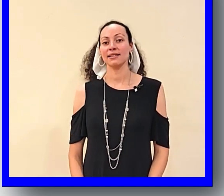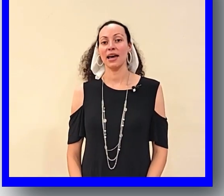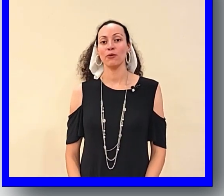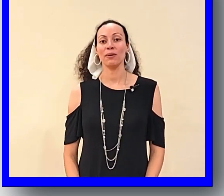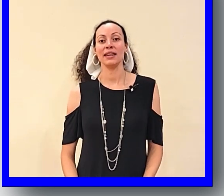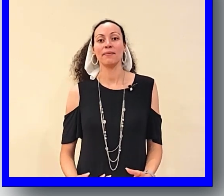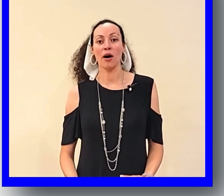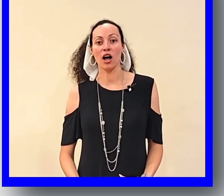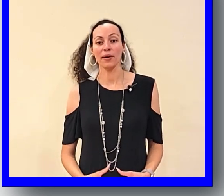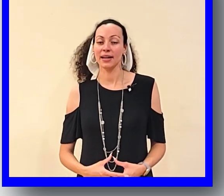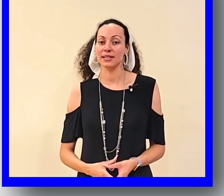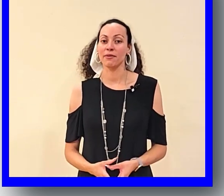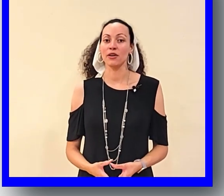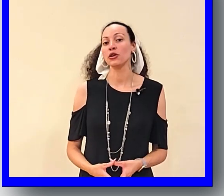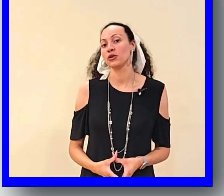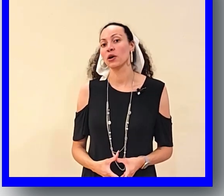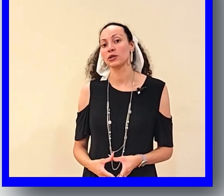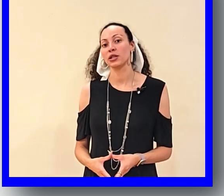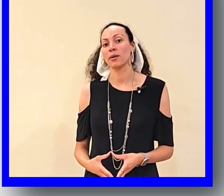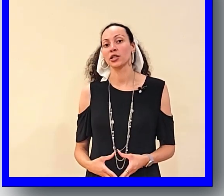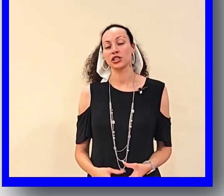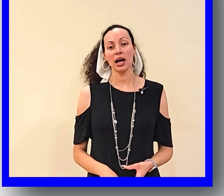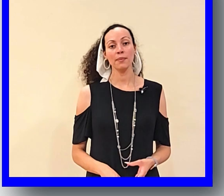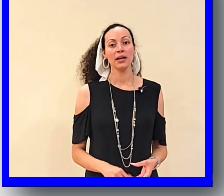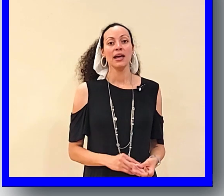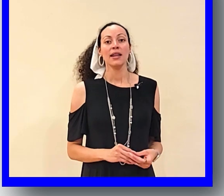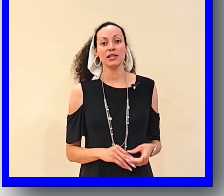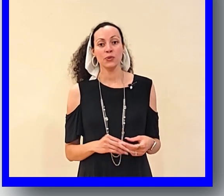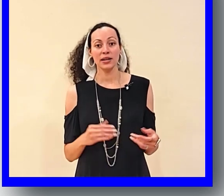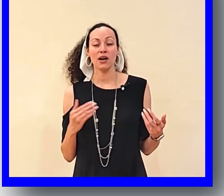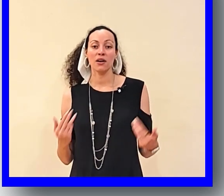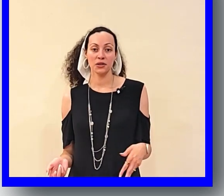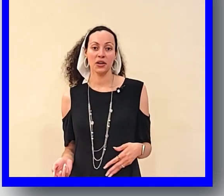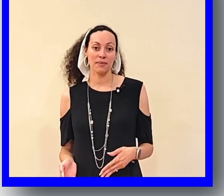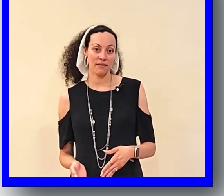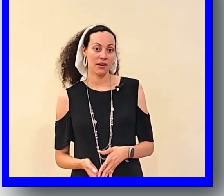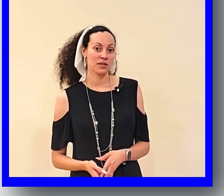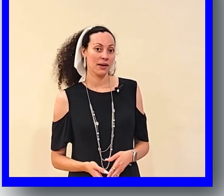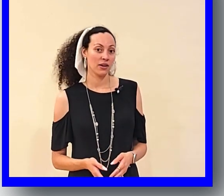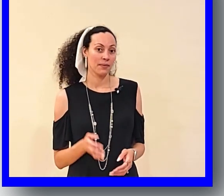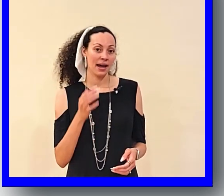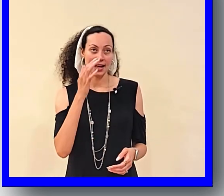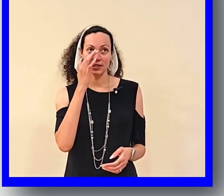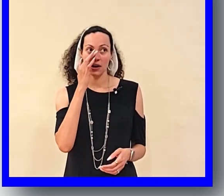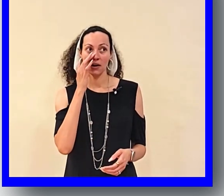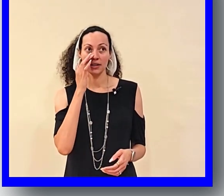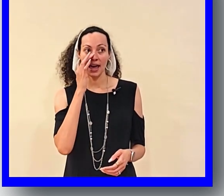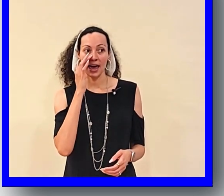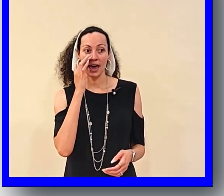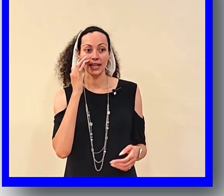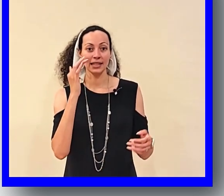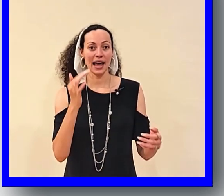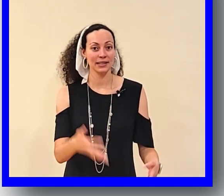Our next sign will be the mall because some of you do go to the mall to shop. This one is also going to be finger spelled, but it's